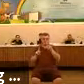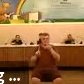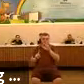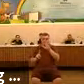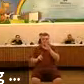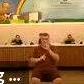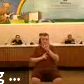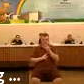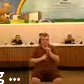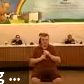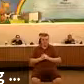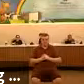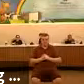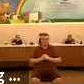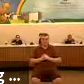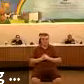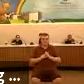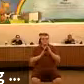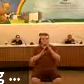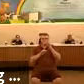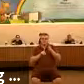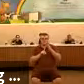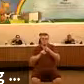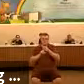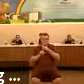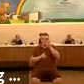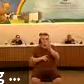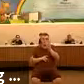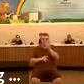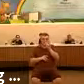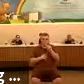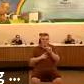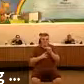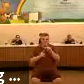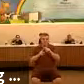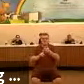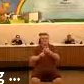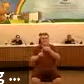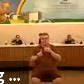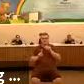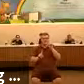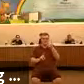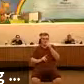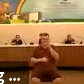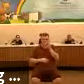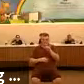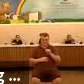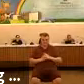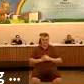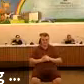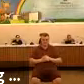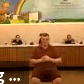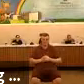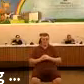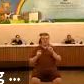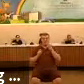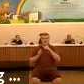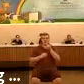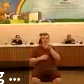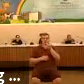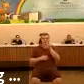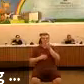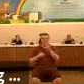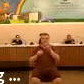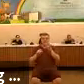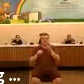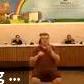feet, side setback 8 feet, and rear setback 10 feet. The 26-acre open